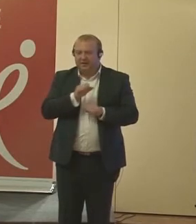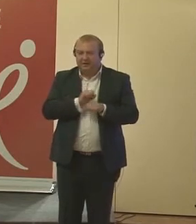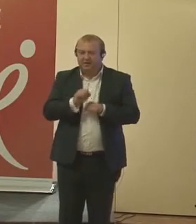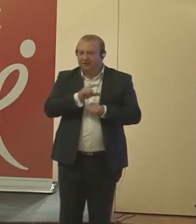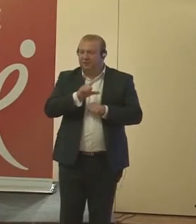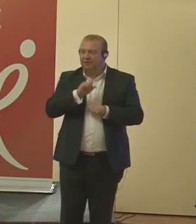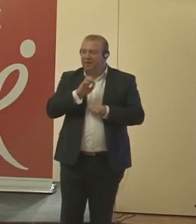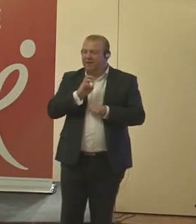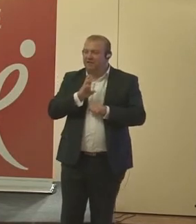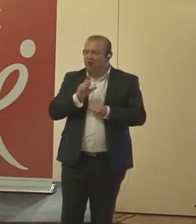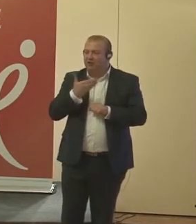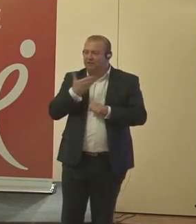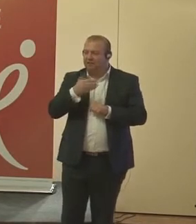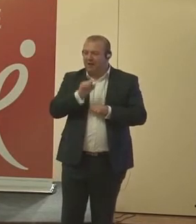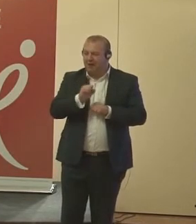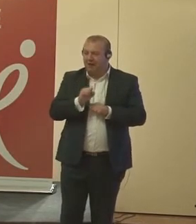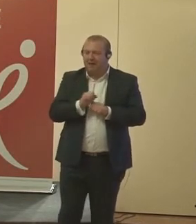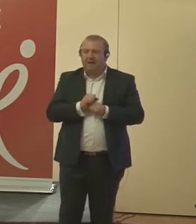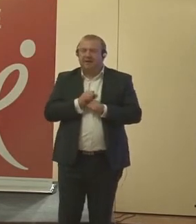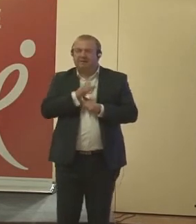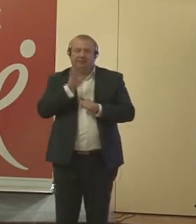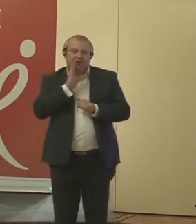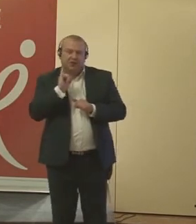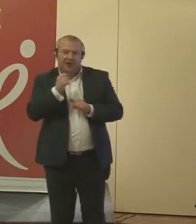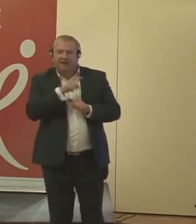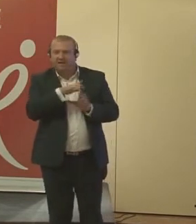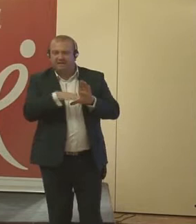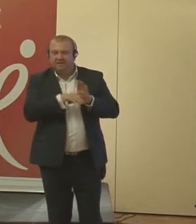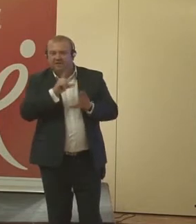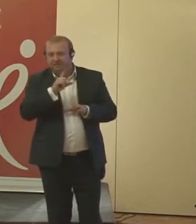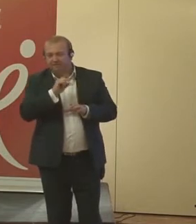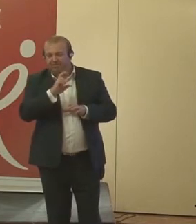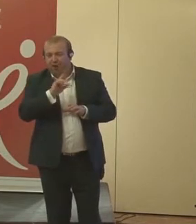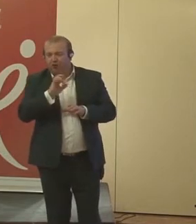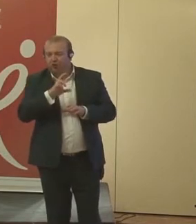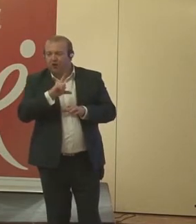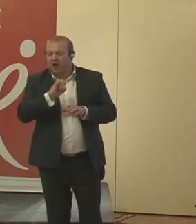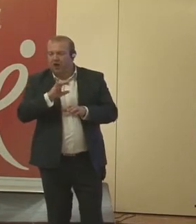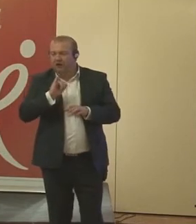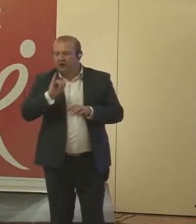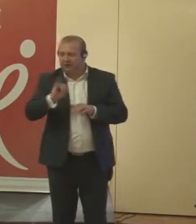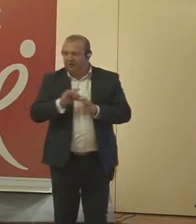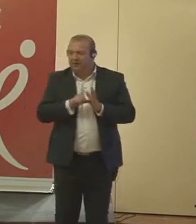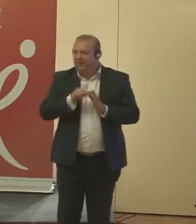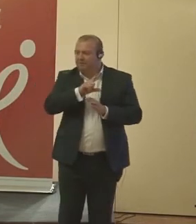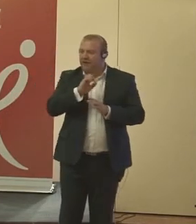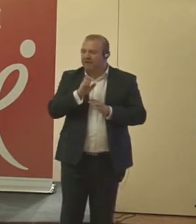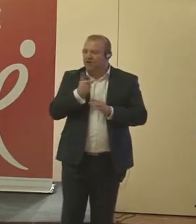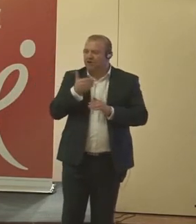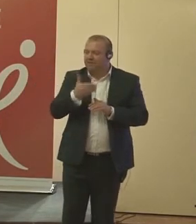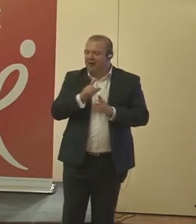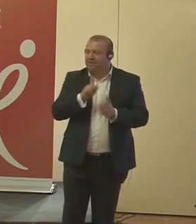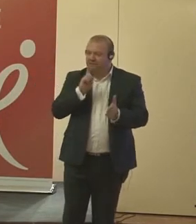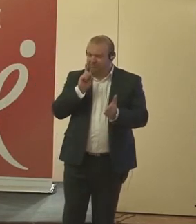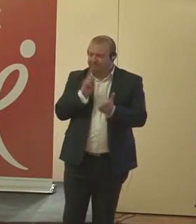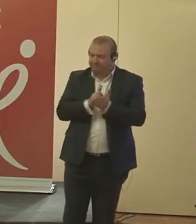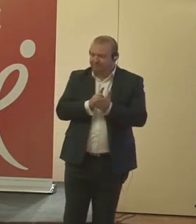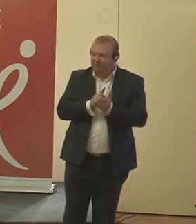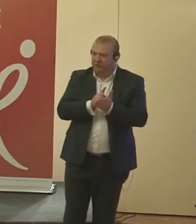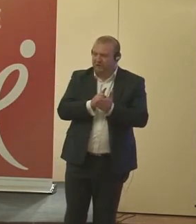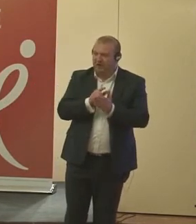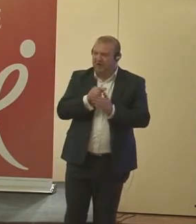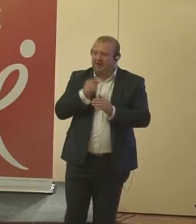Now, the benefits, as I mentioned, for the students are those of being able to maintain contact, but I just want to mention the benefits for the teachers